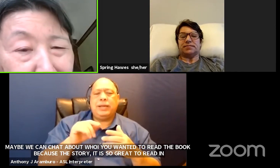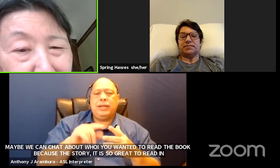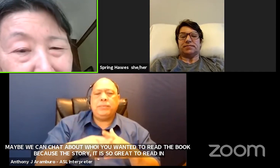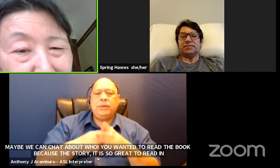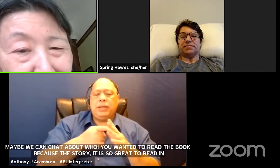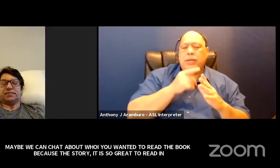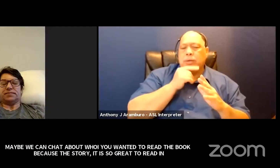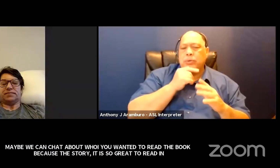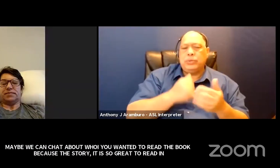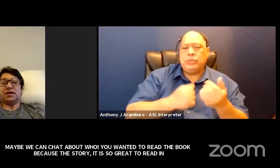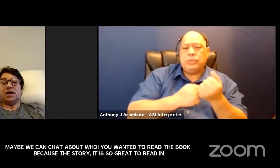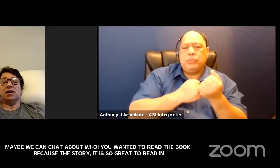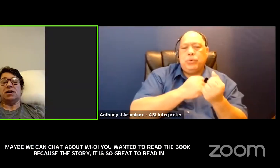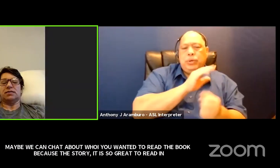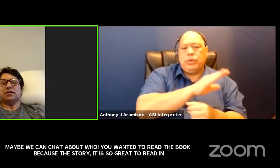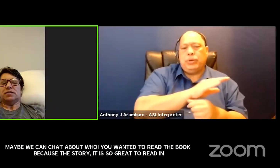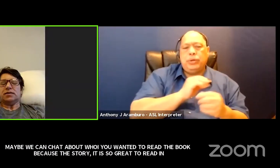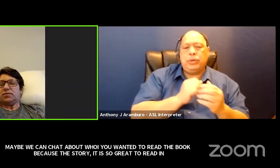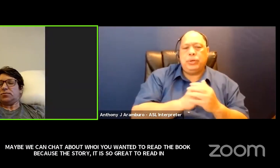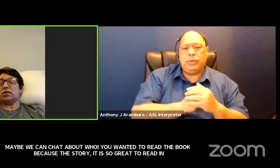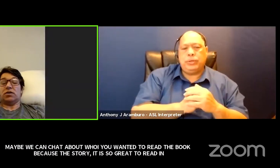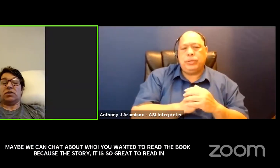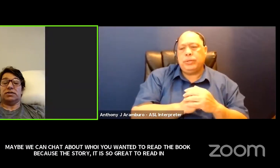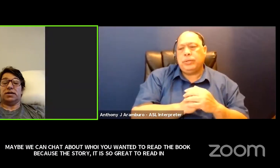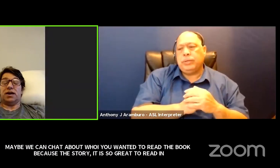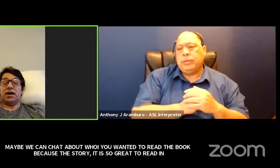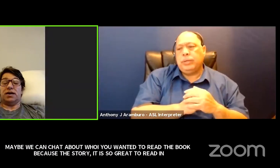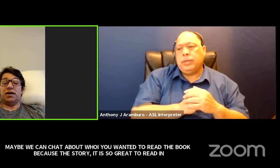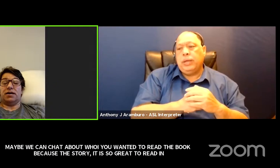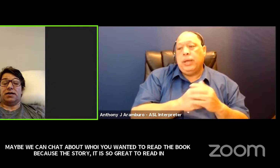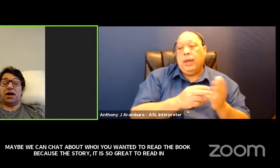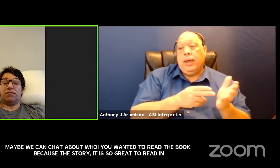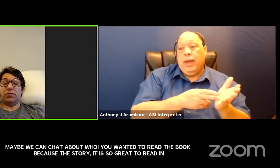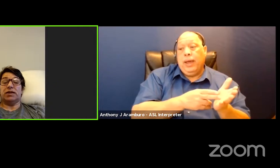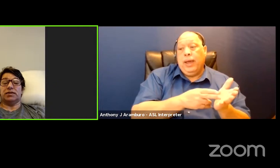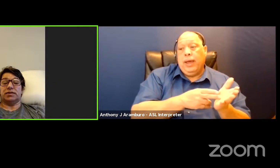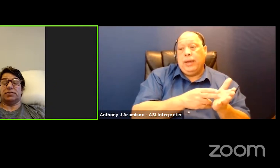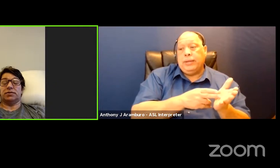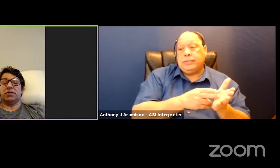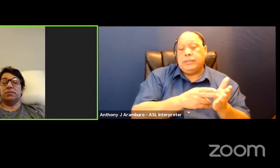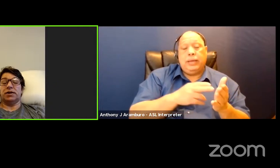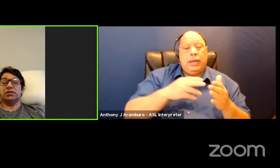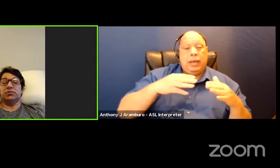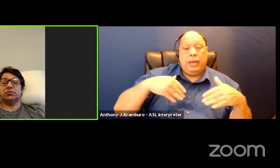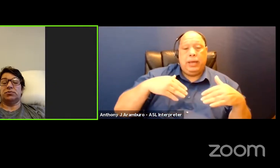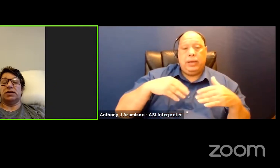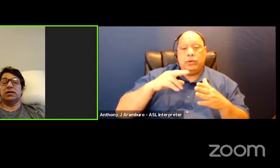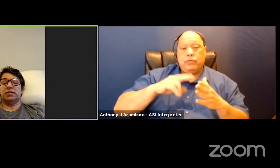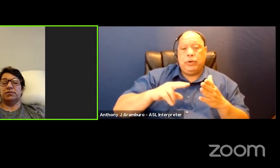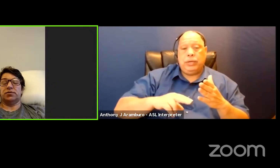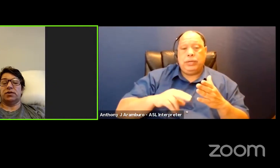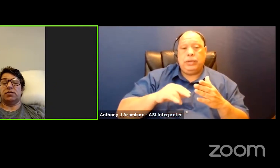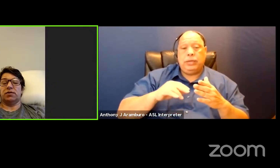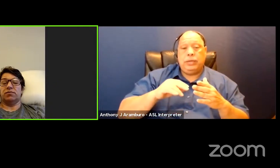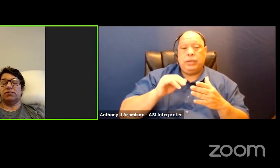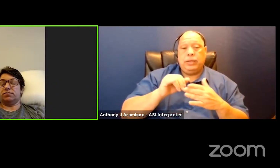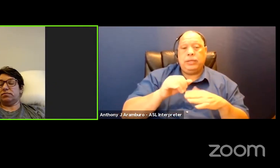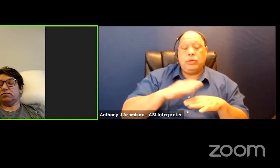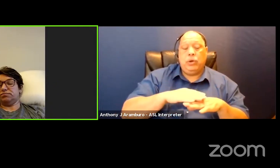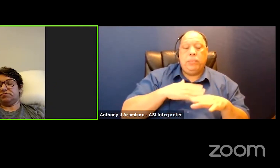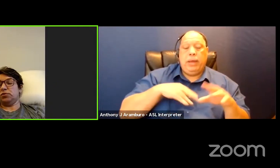her. Yeah. Well, honestly, I haven't read it. It's been on my to read list for